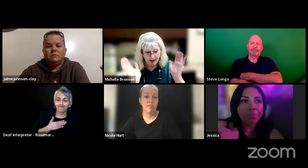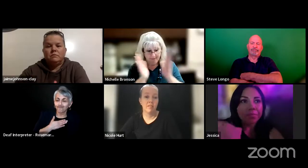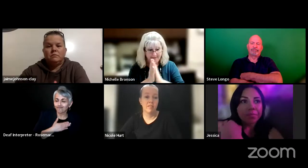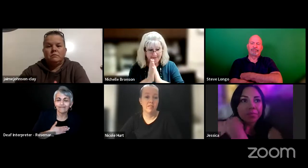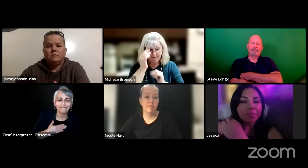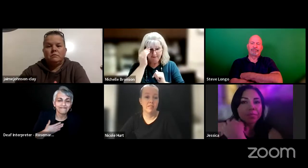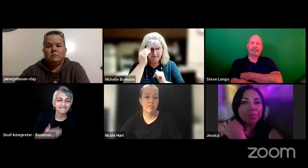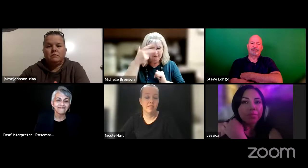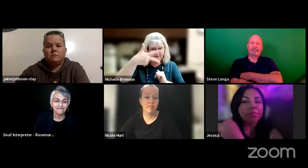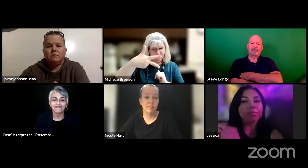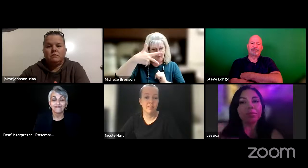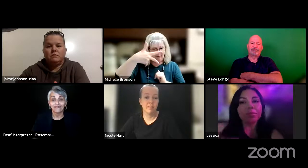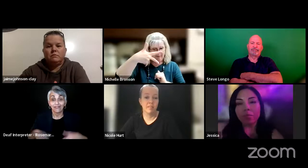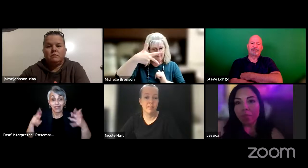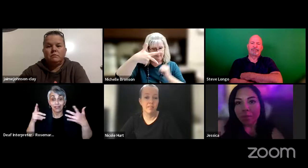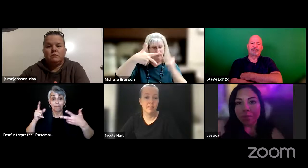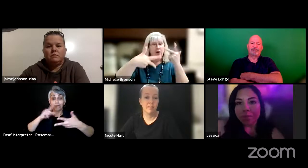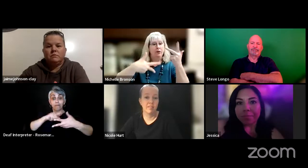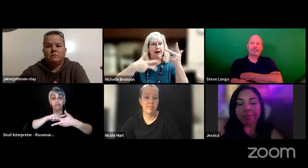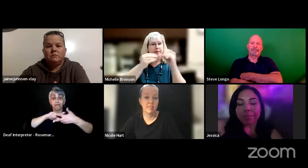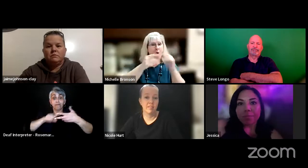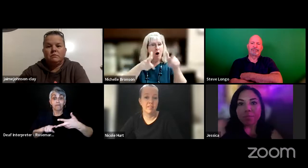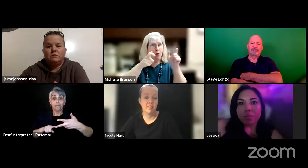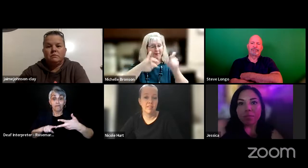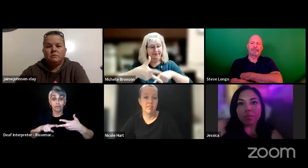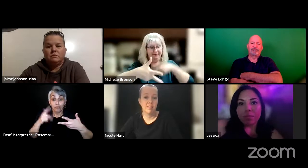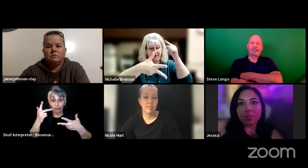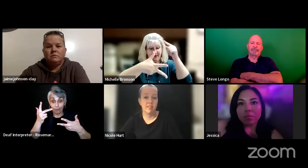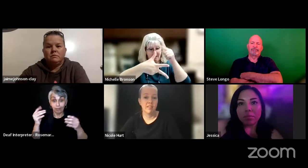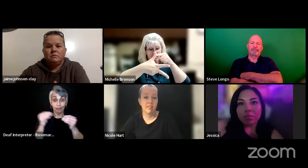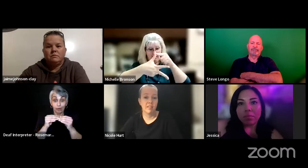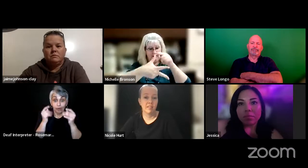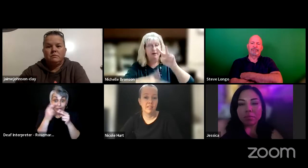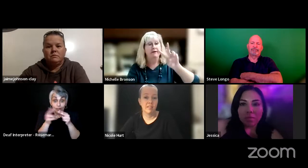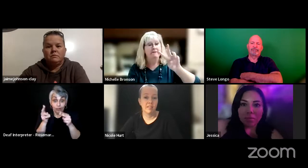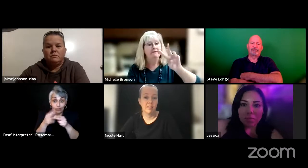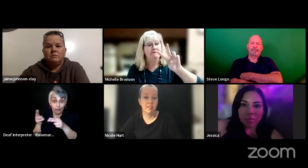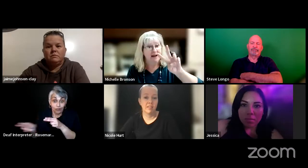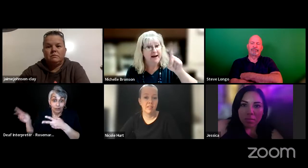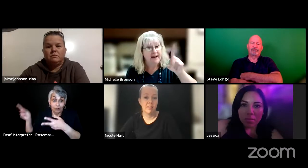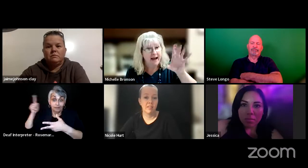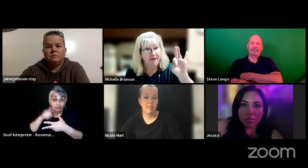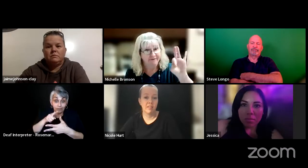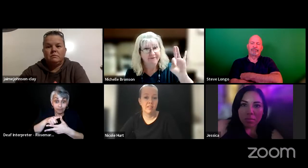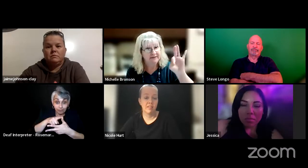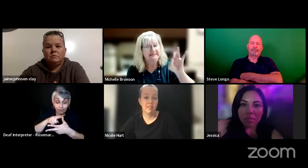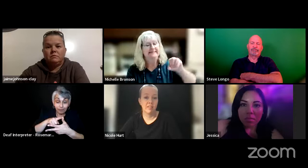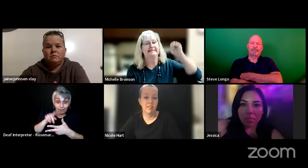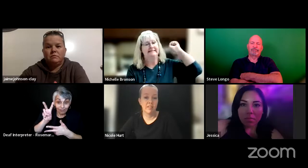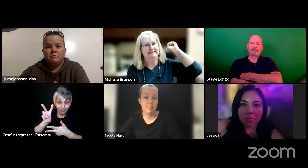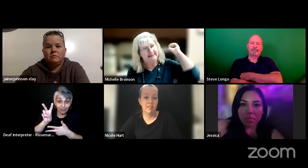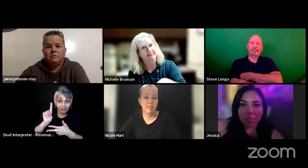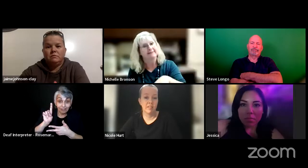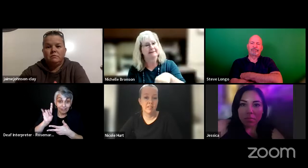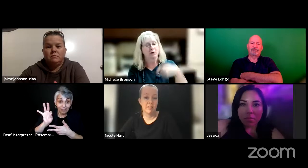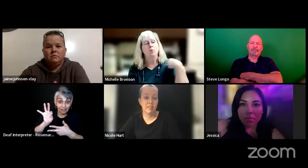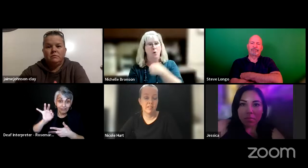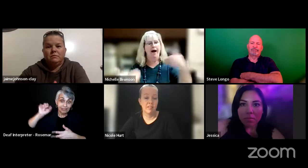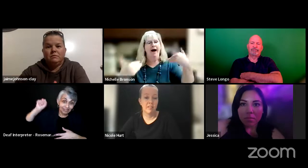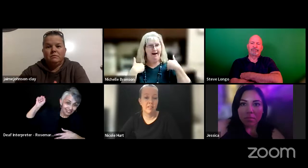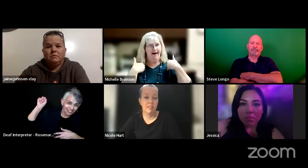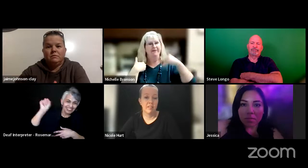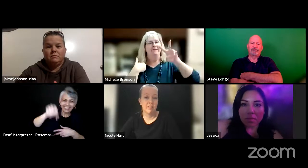similar or different from the Chinese New Year. All right. 3 more quick items. Valley